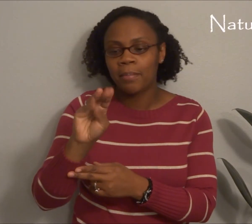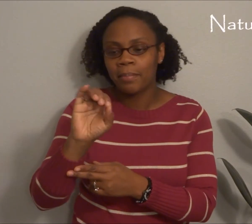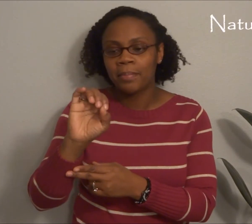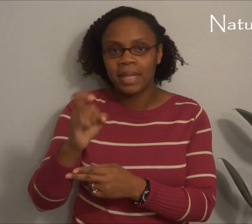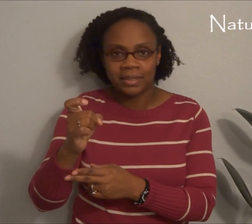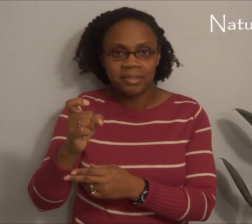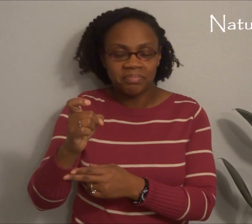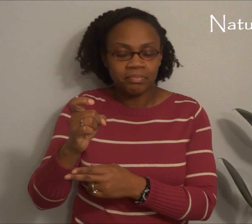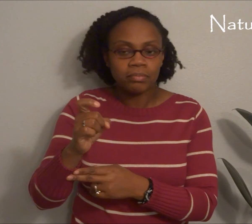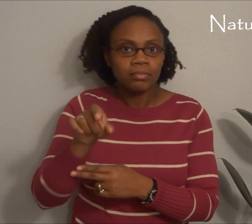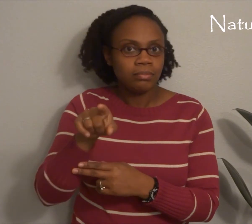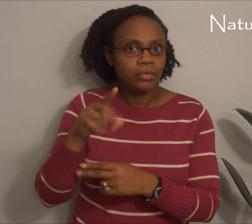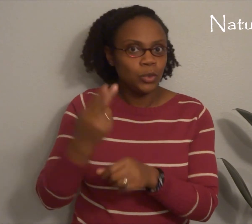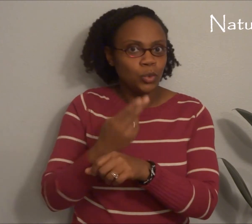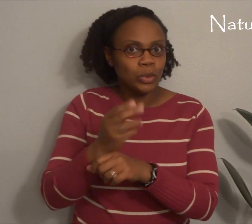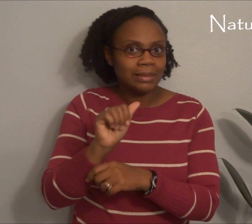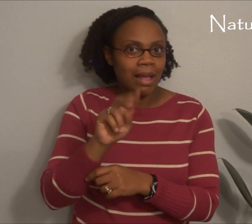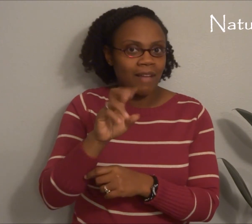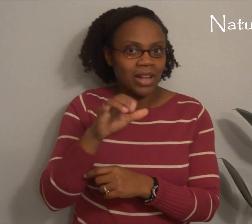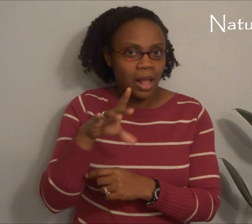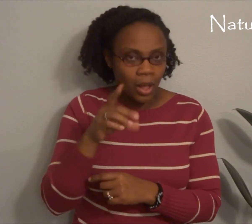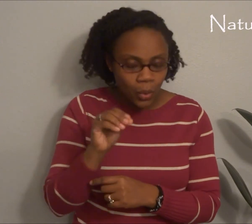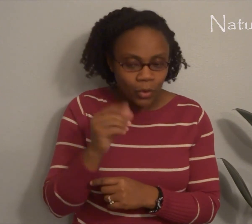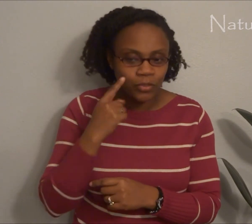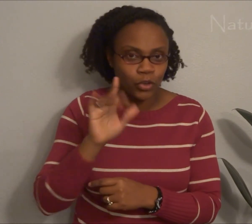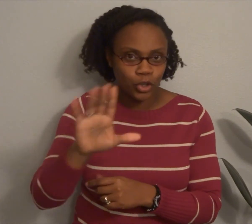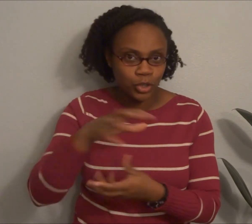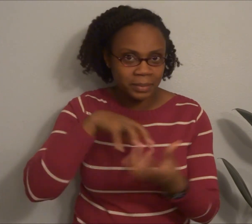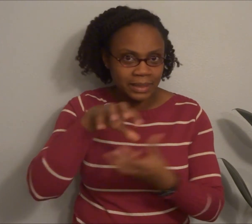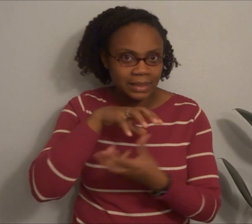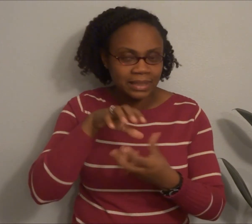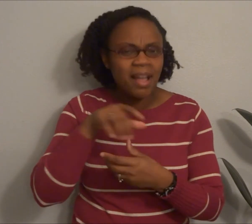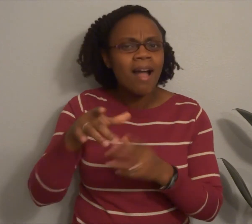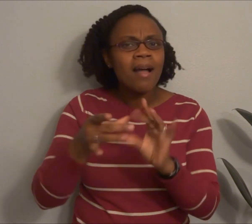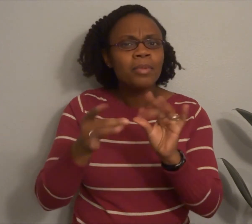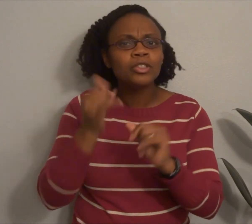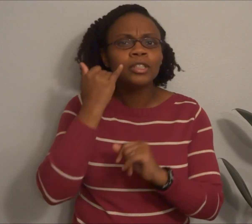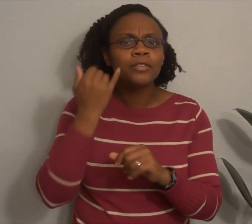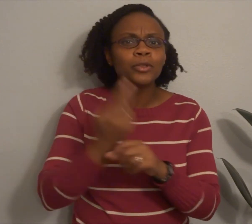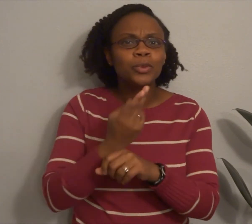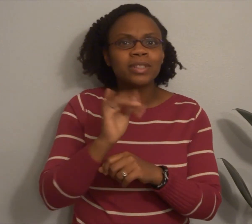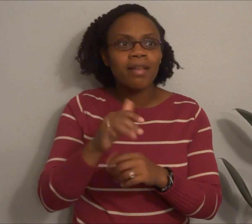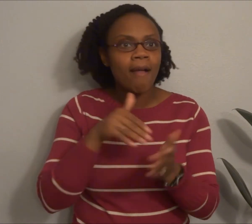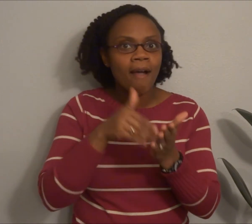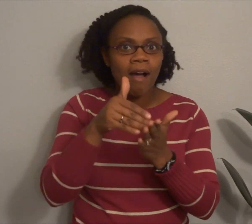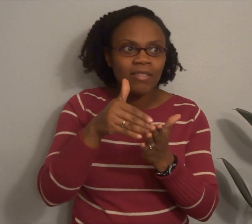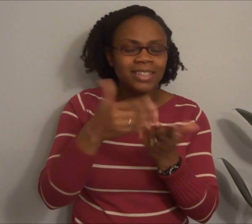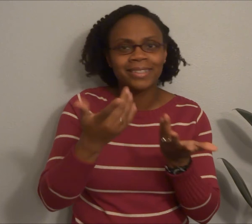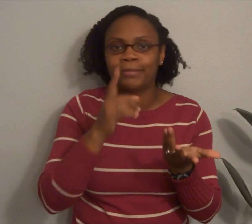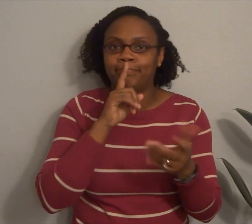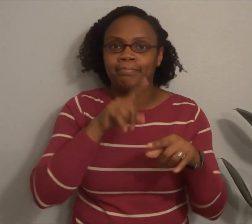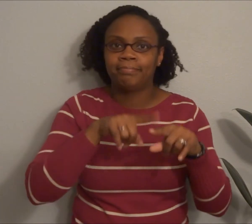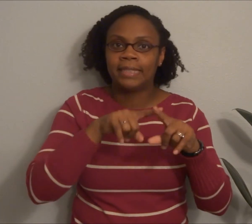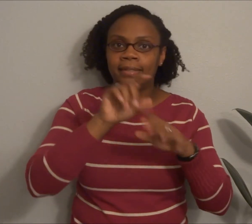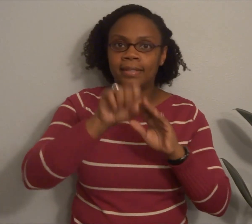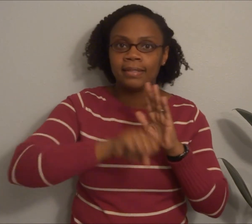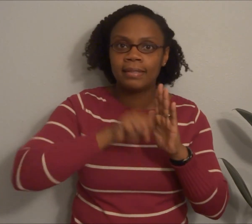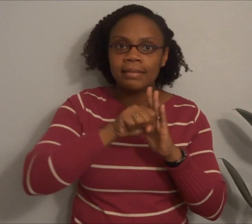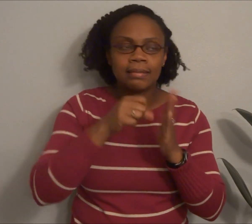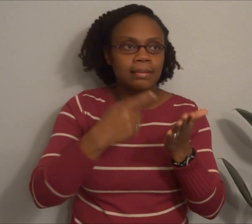Natural Hair in a Mix, and she uses avocado in her mixes. Now, she commented that